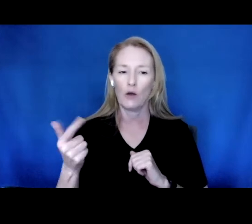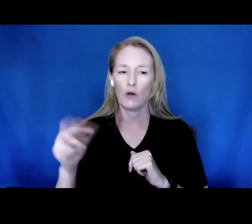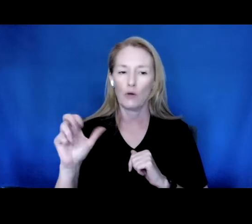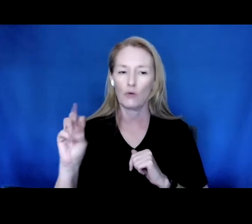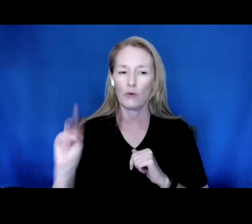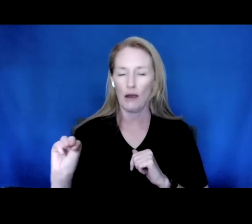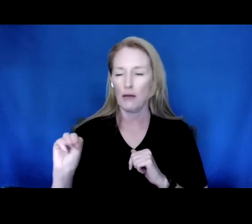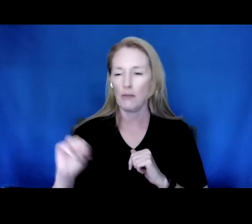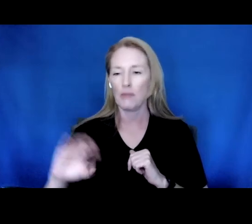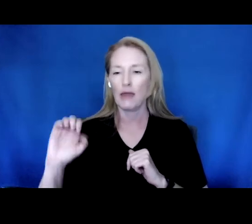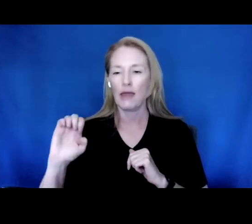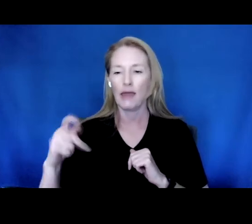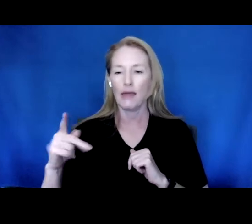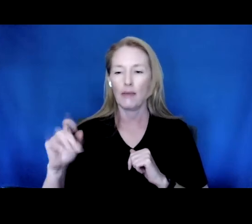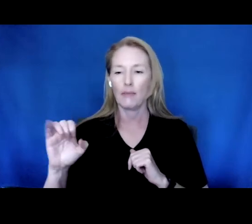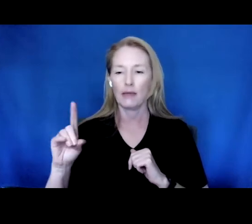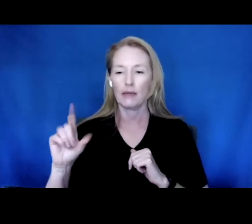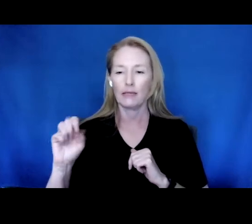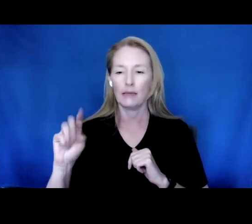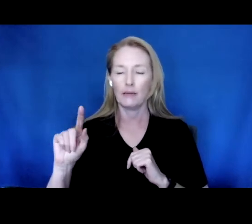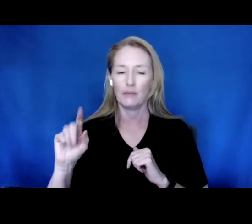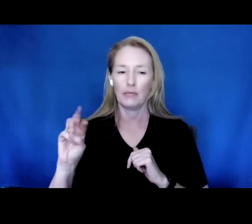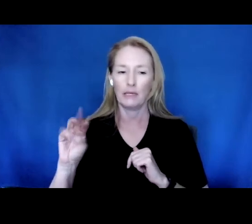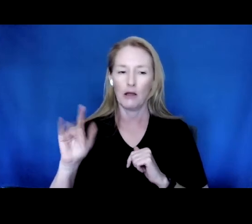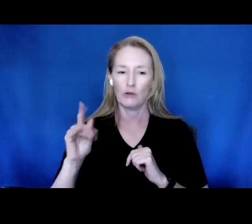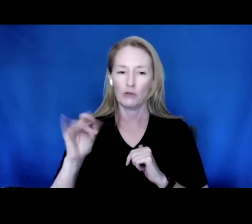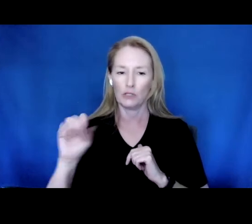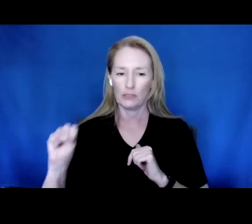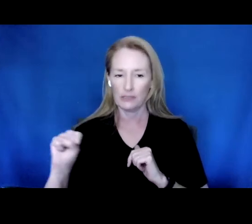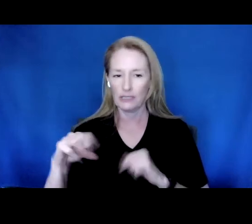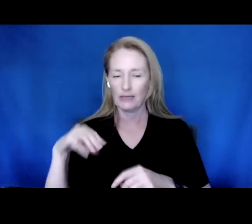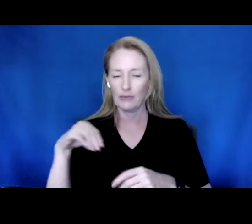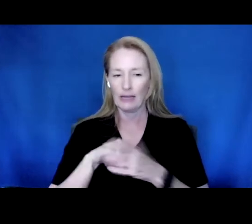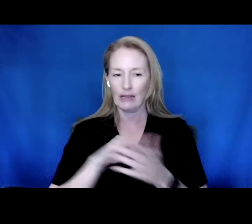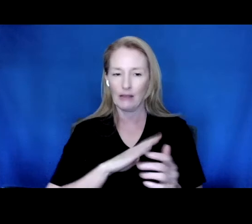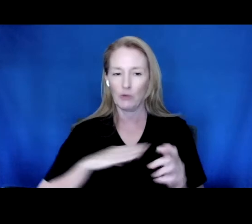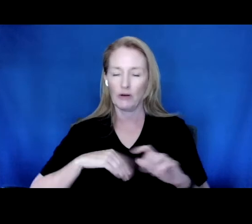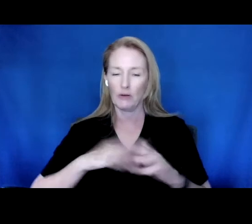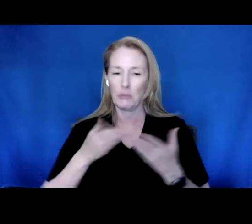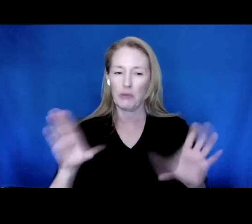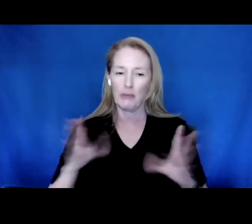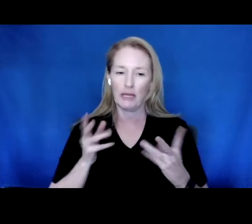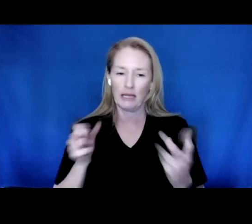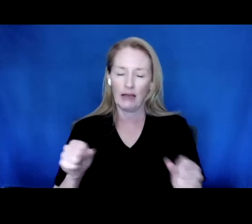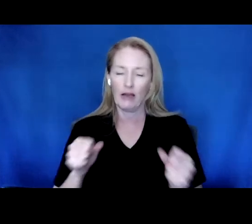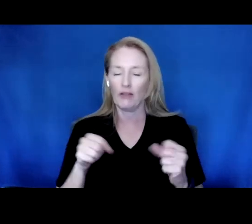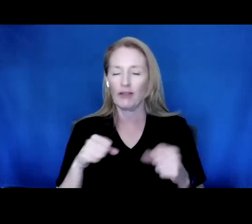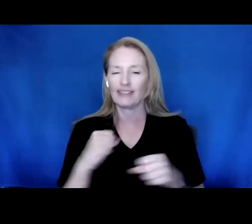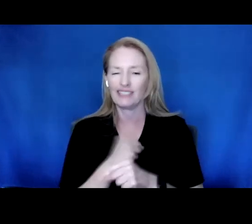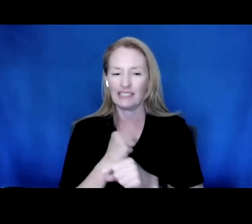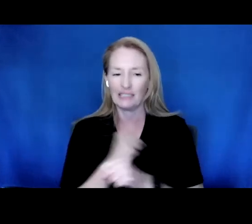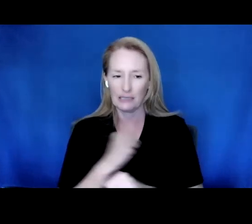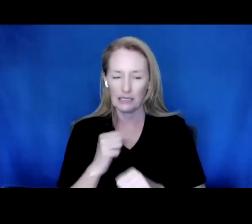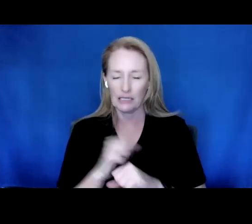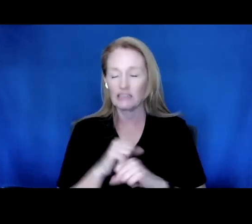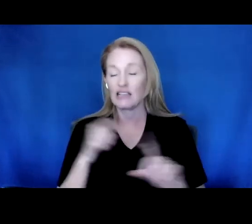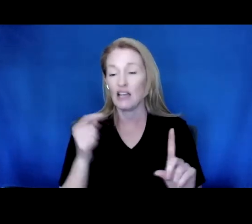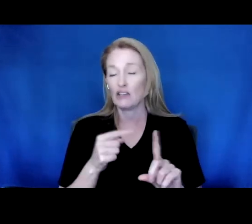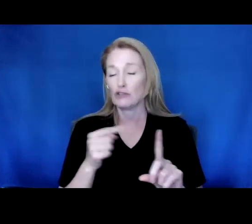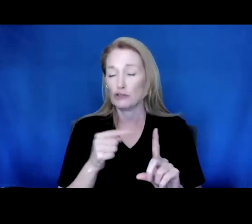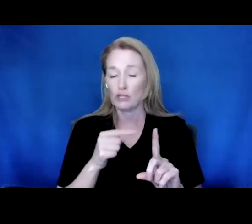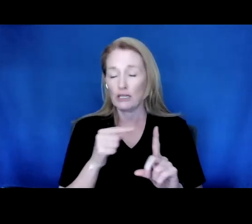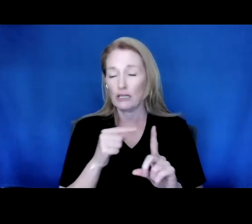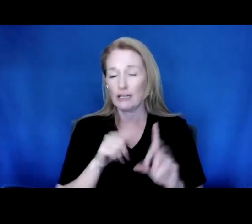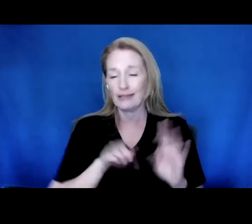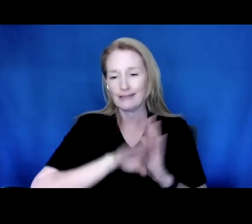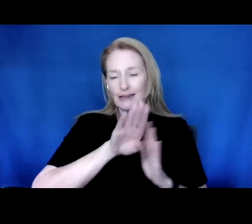Health Statistics. And she provided statistical support as she developed the code to actually help match our birth and